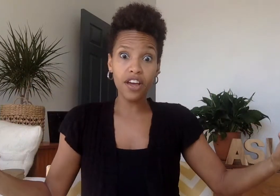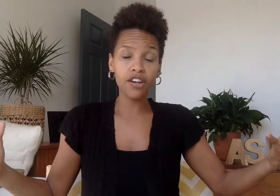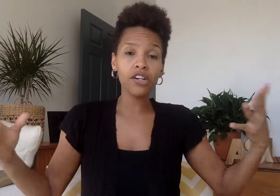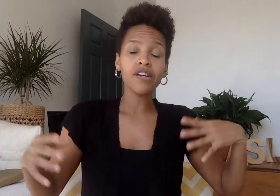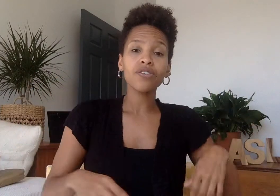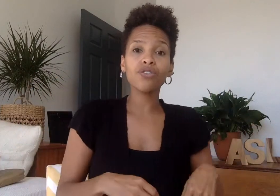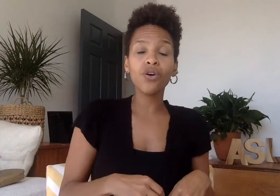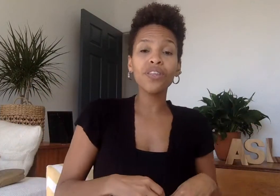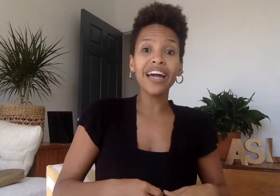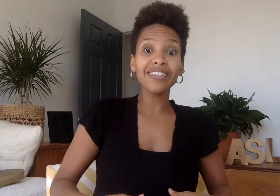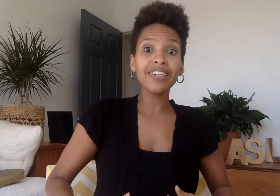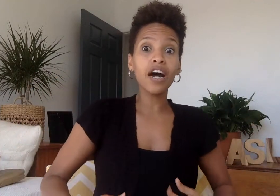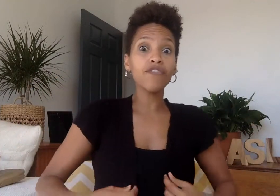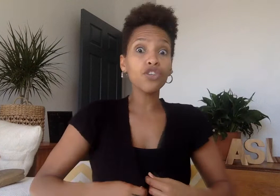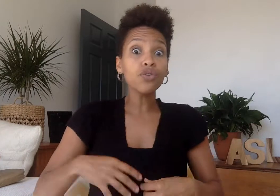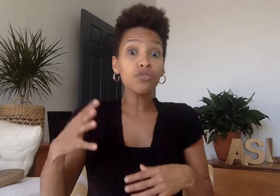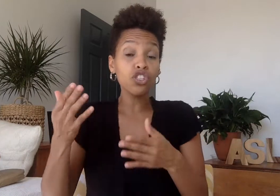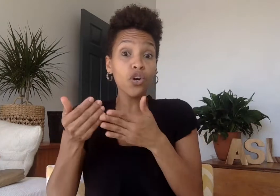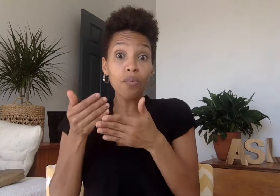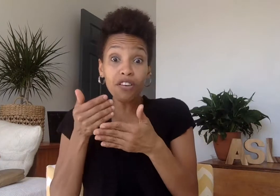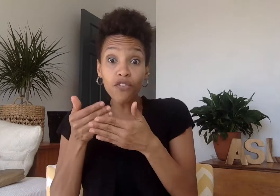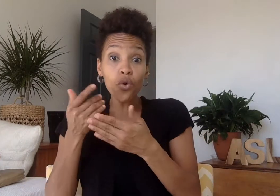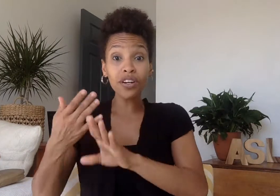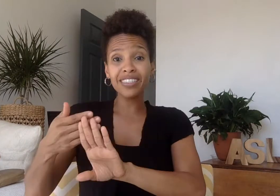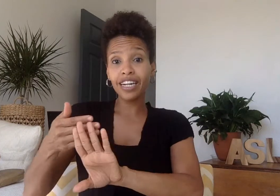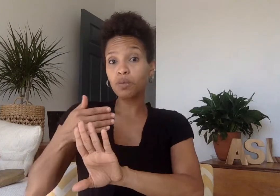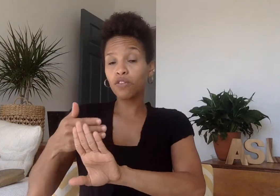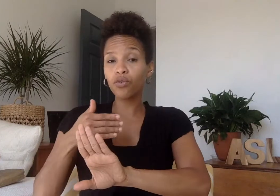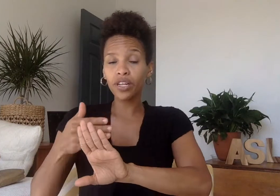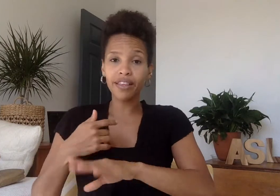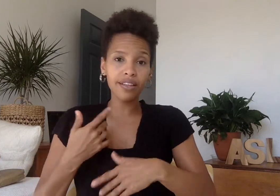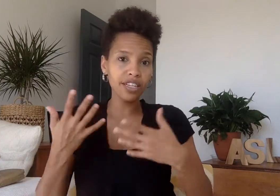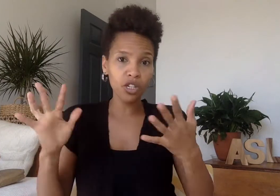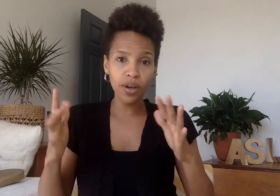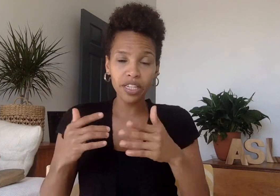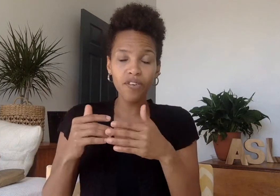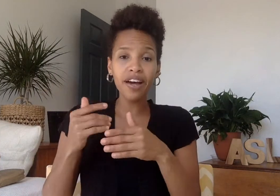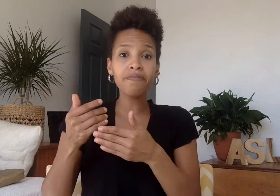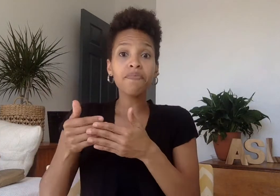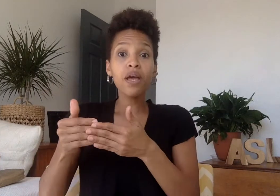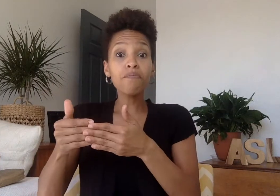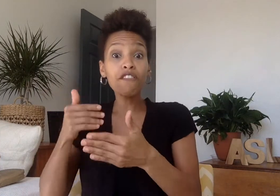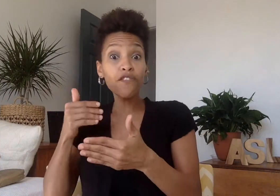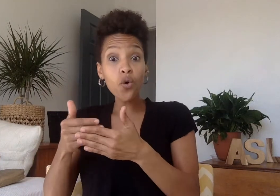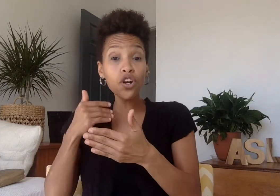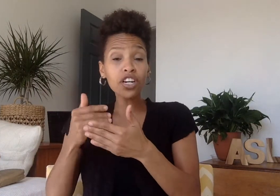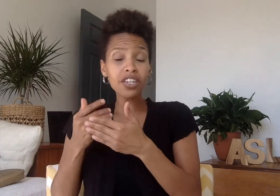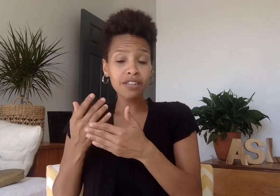there. So the idea of used, before, he signs before like this, either way is fine. Before